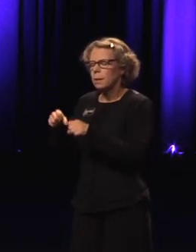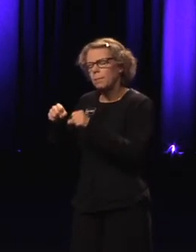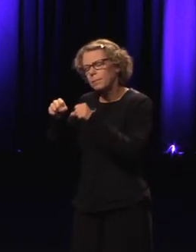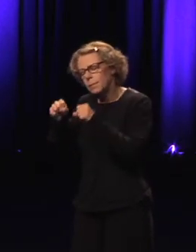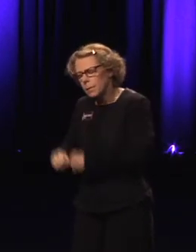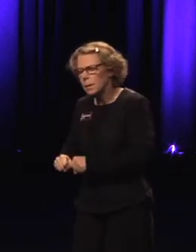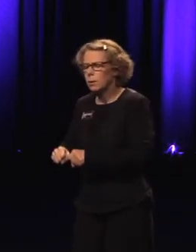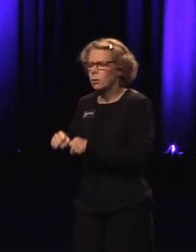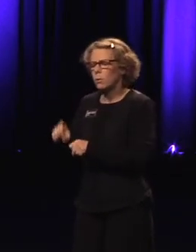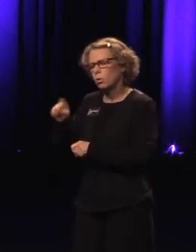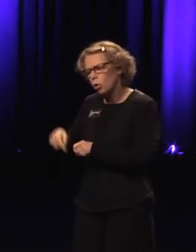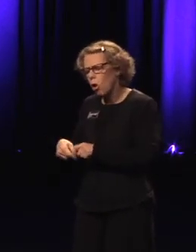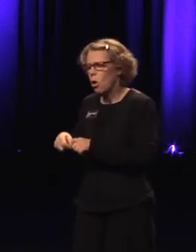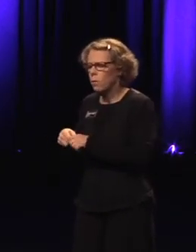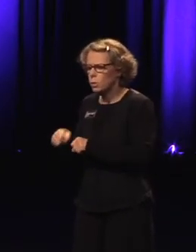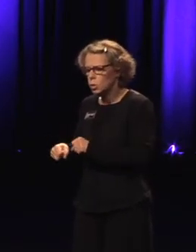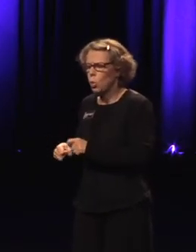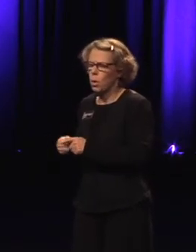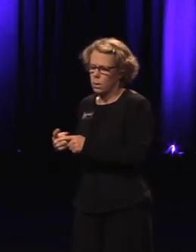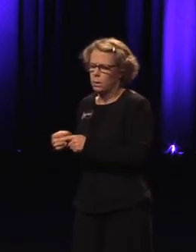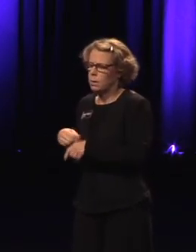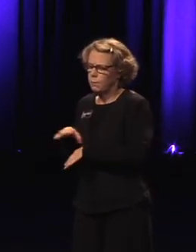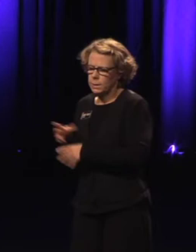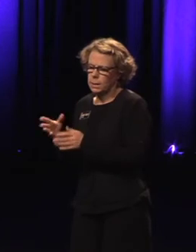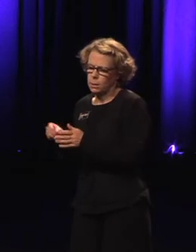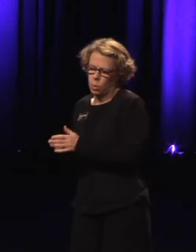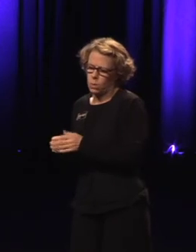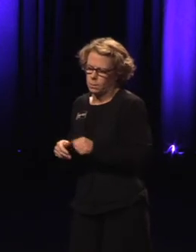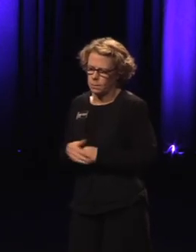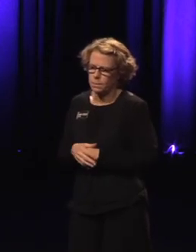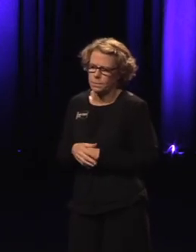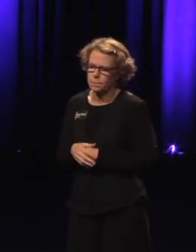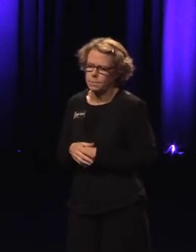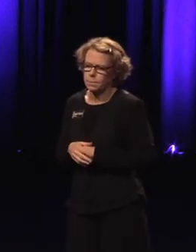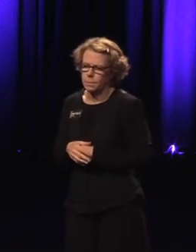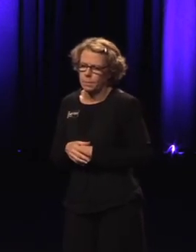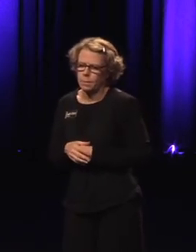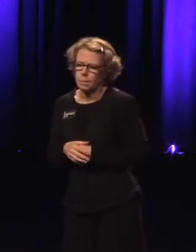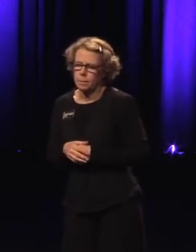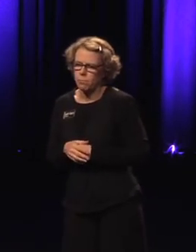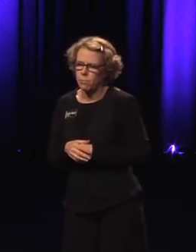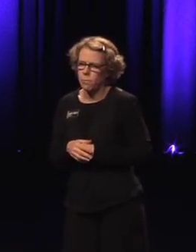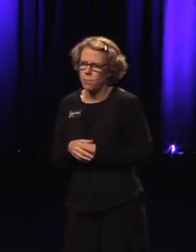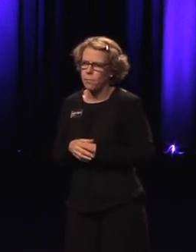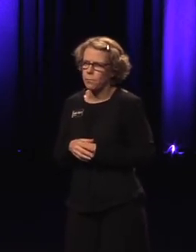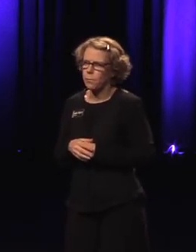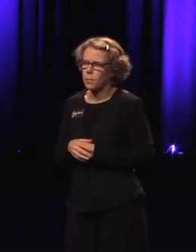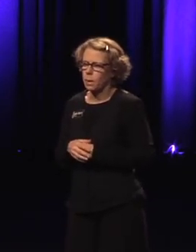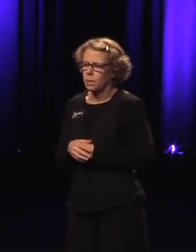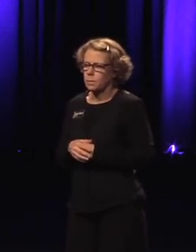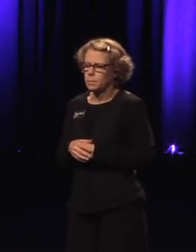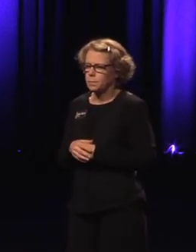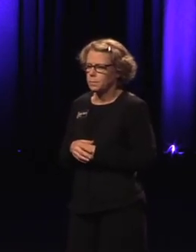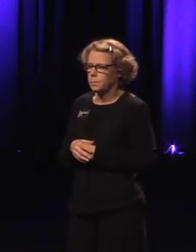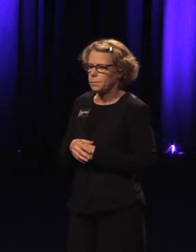minimum available resources to socio-economic rights without retrogression is an example of